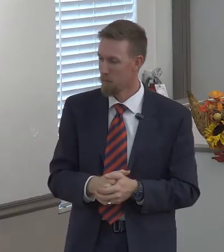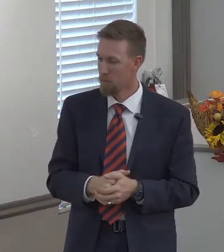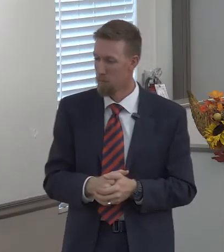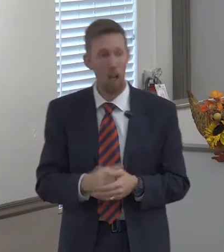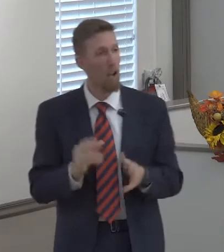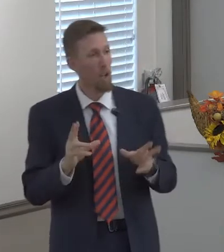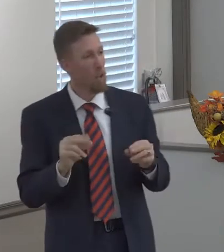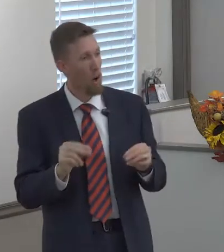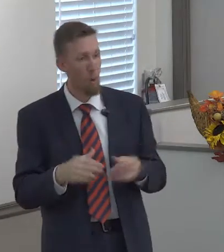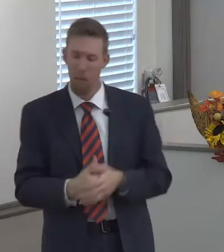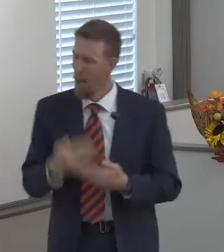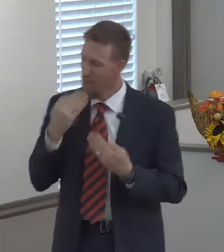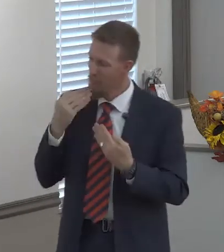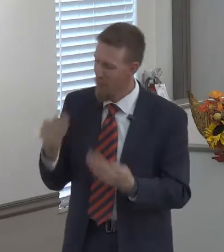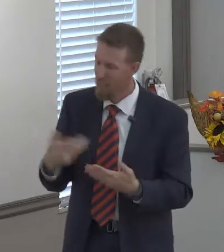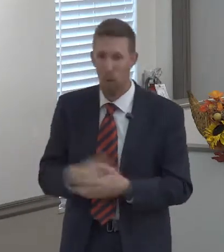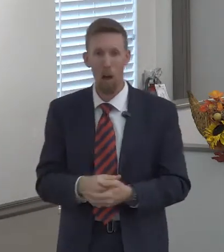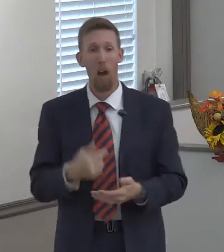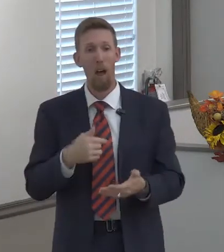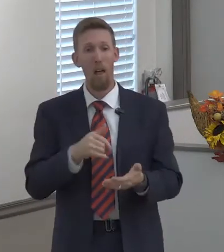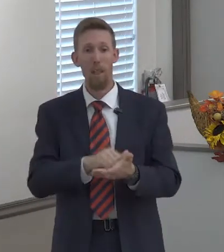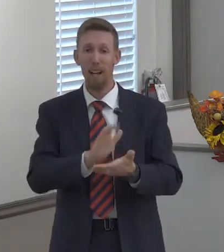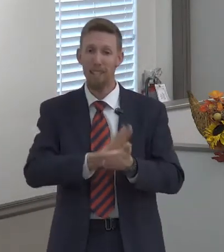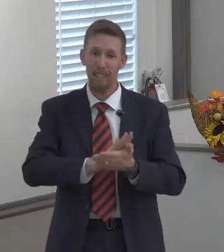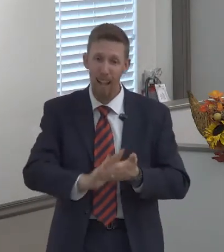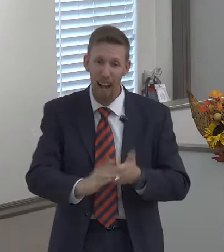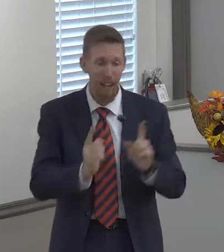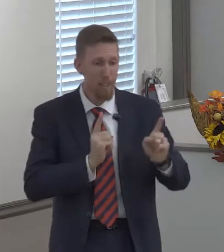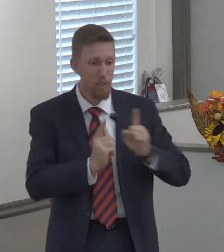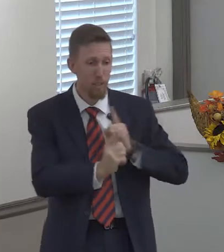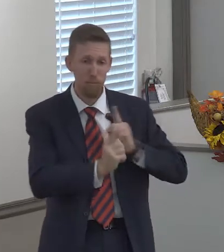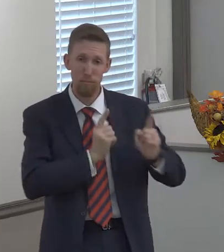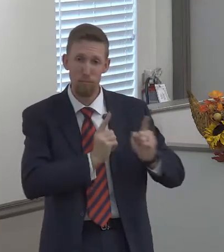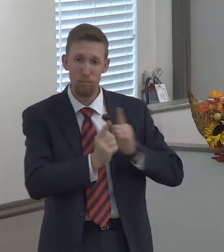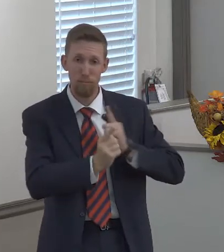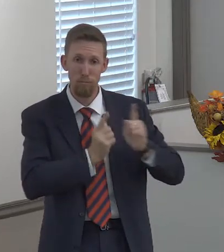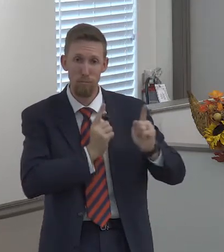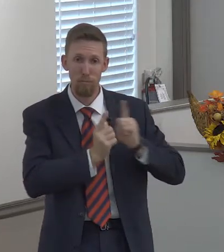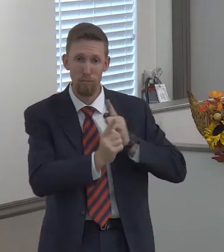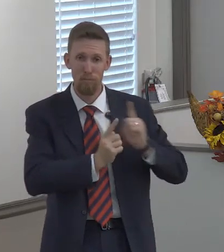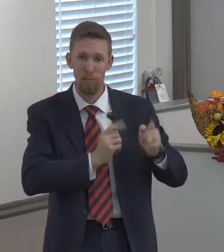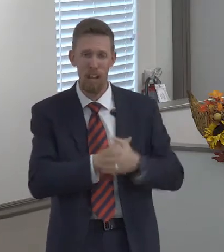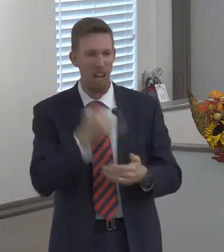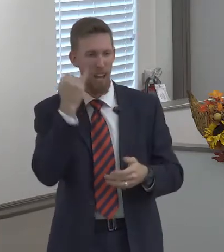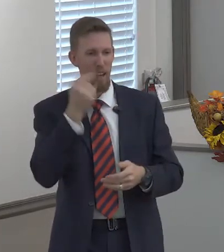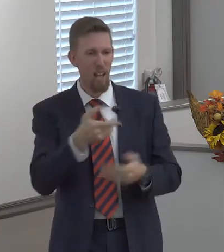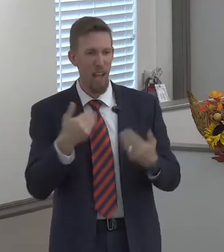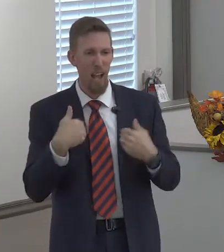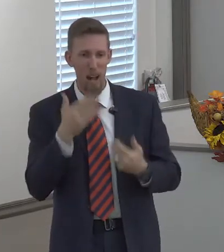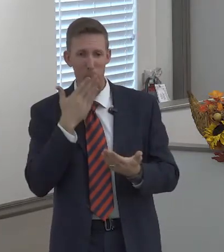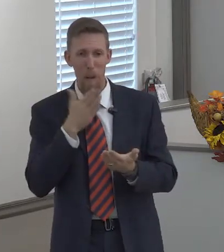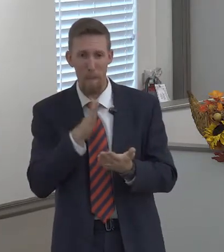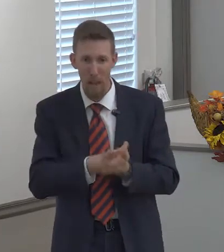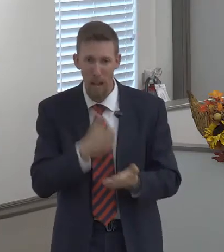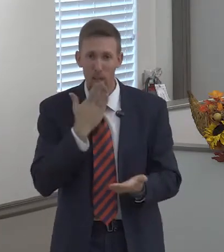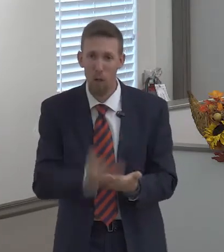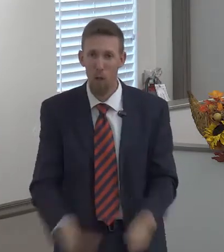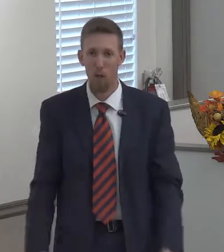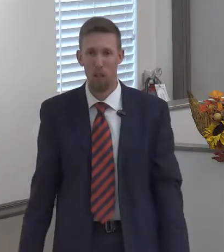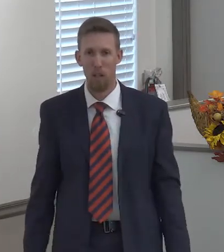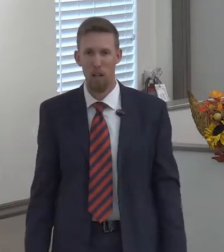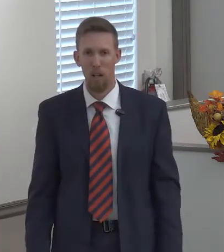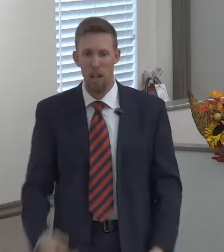It's a nice place. It's not as polite as Chick-fil-A. I like ordering food